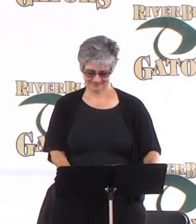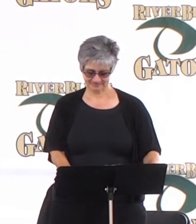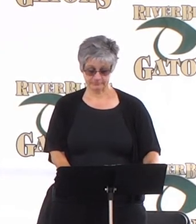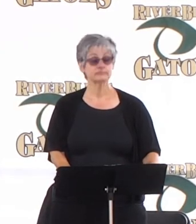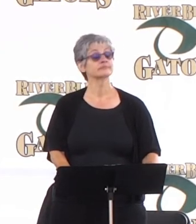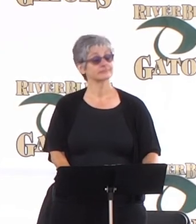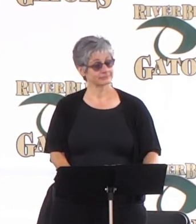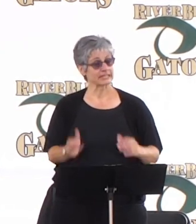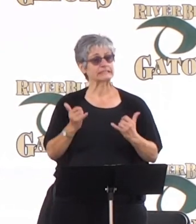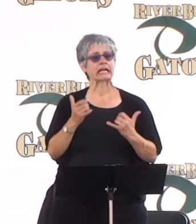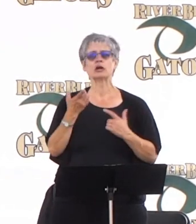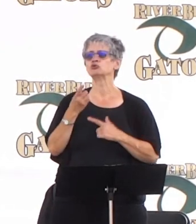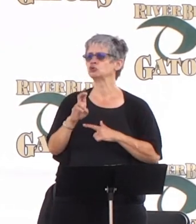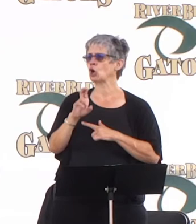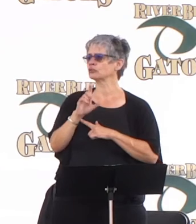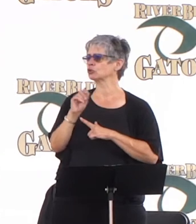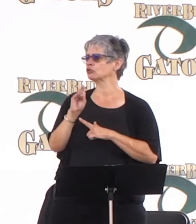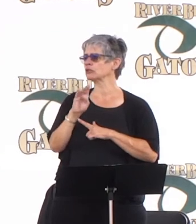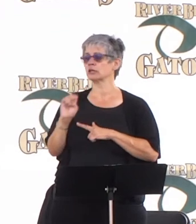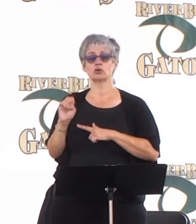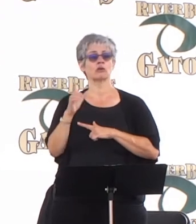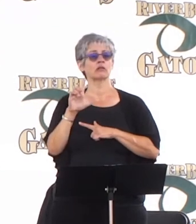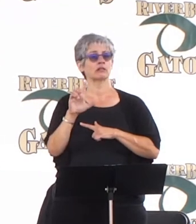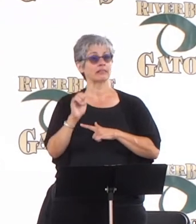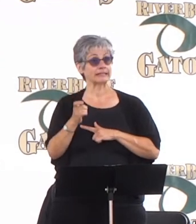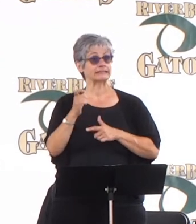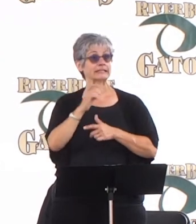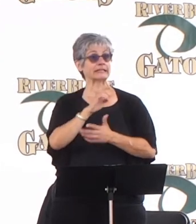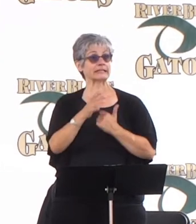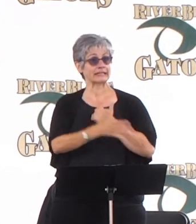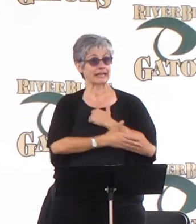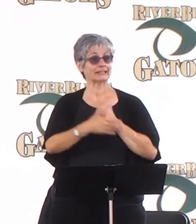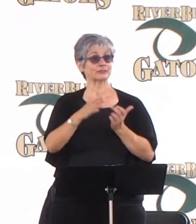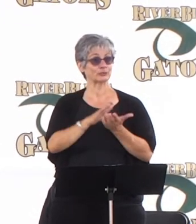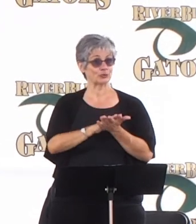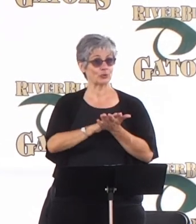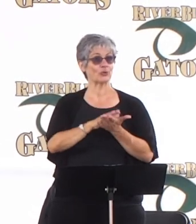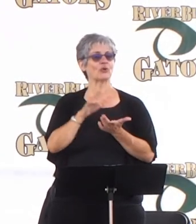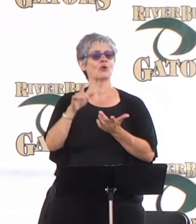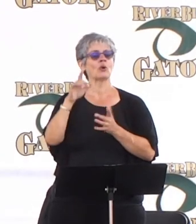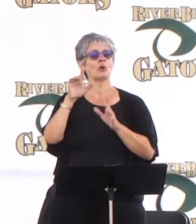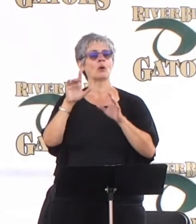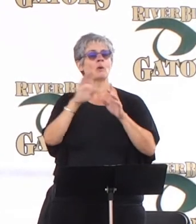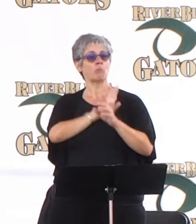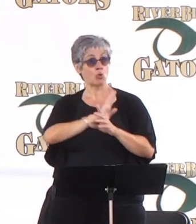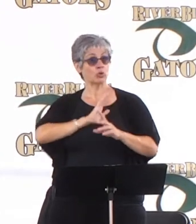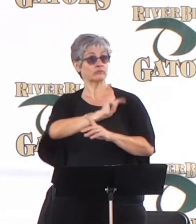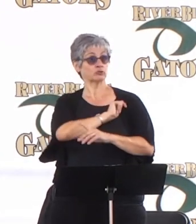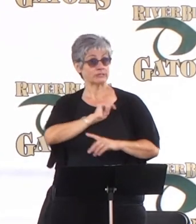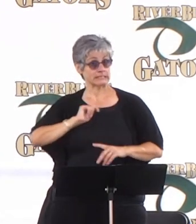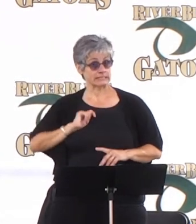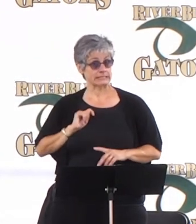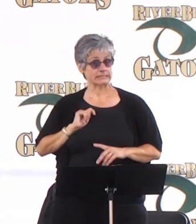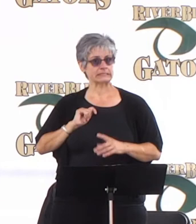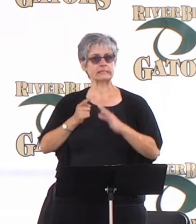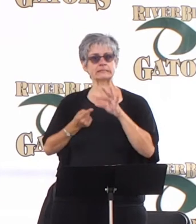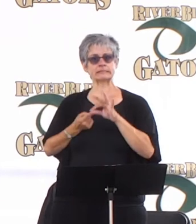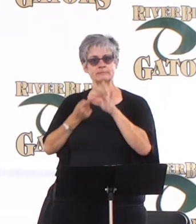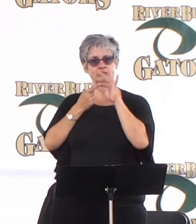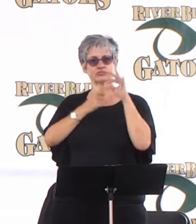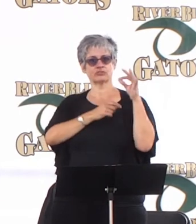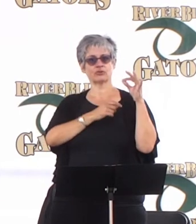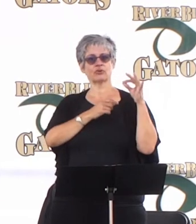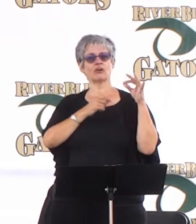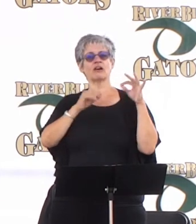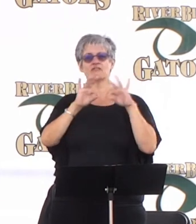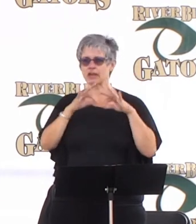And now, Dr. Little, Lexington County School District 1, Board of Trustees, special platform guests, family, and friends. As principal of River Bluff High School,